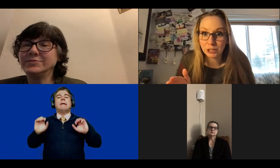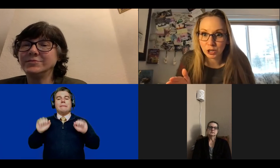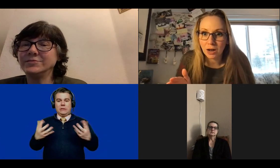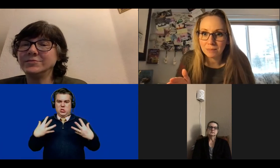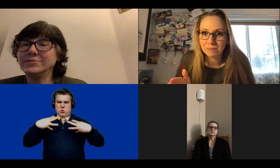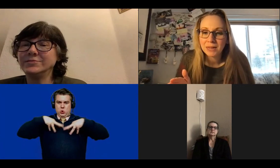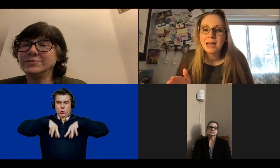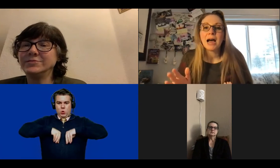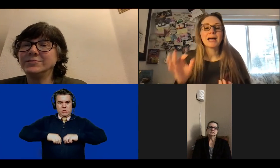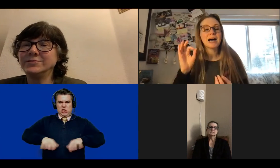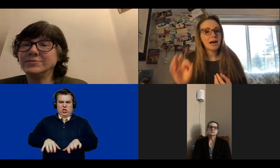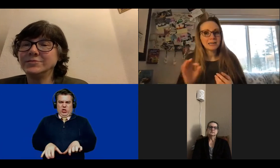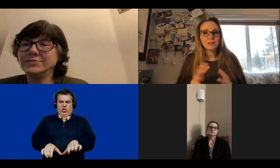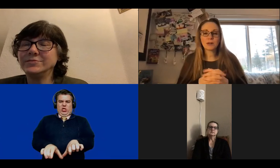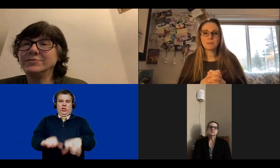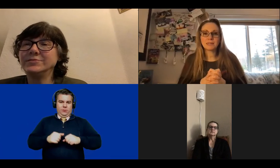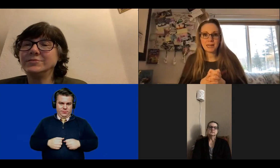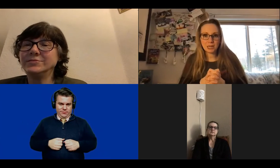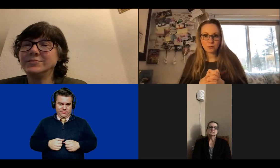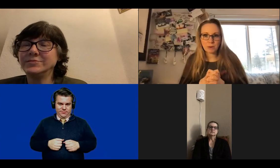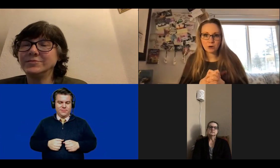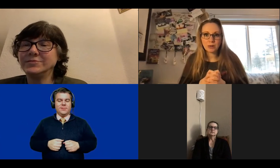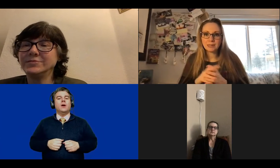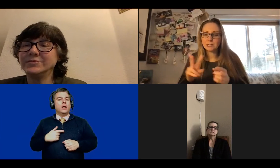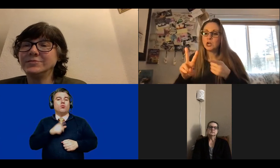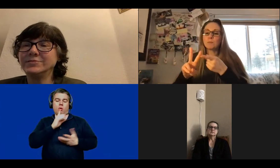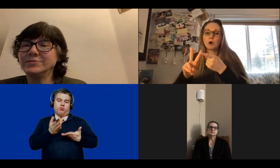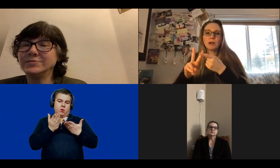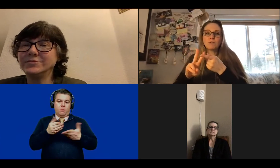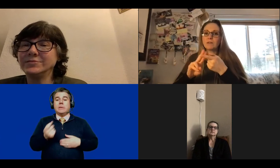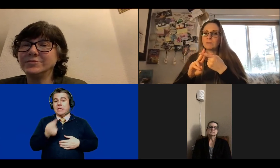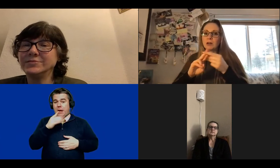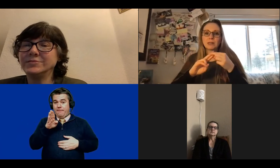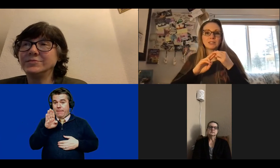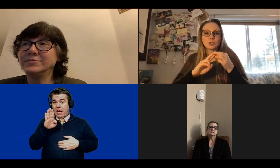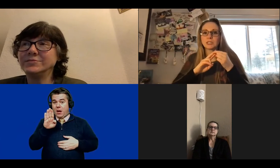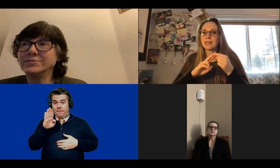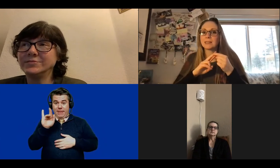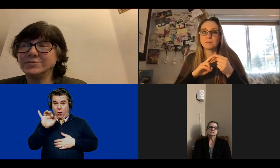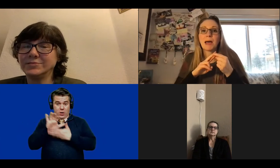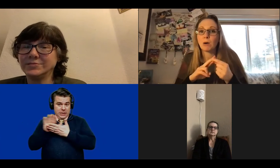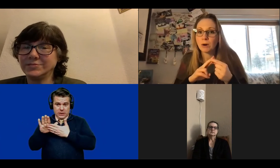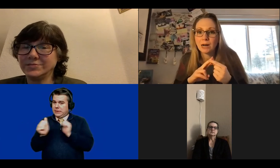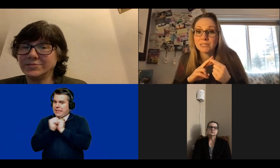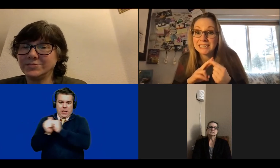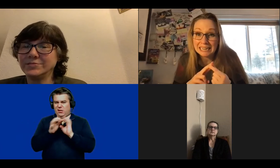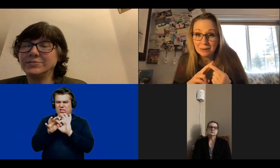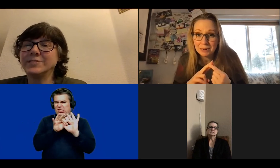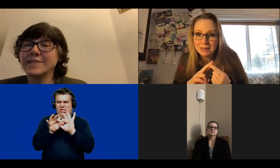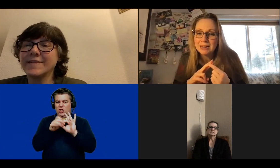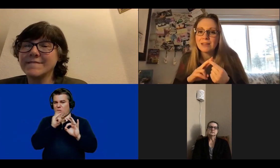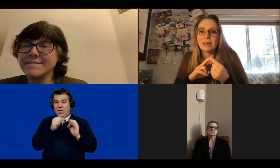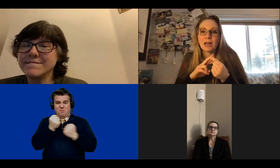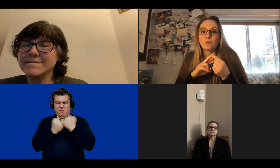and do its job. I highly recommend taking with BioCleanse. PROBIO5 and BioCleanse, they're just like this powerhouse